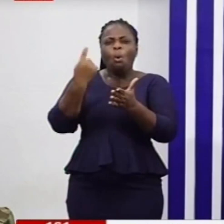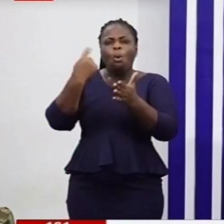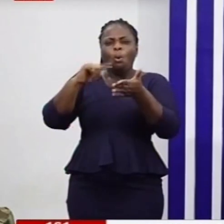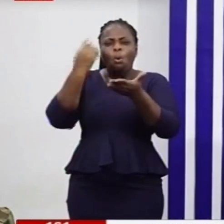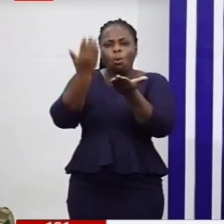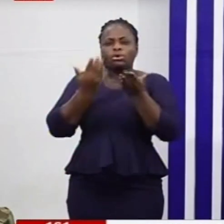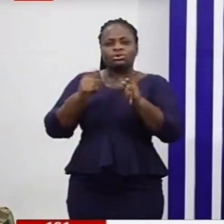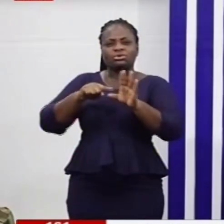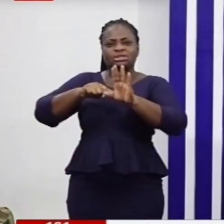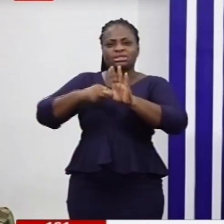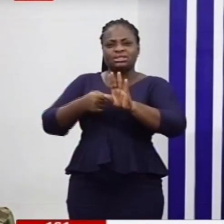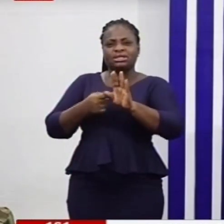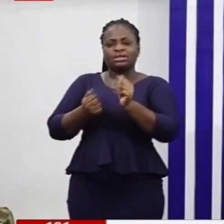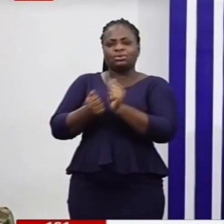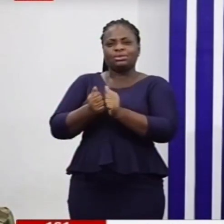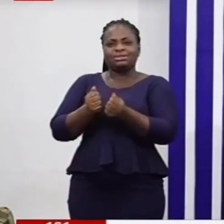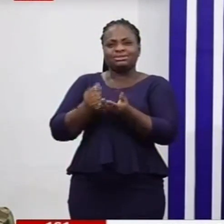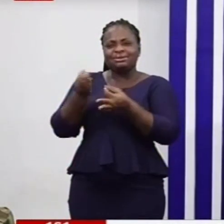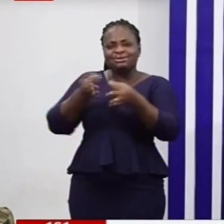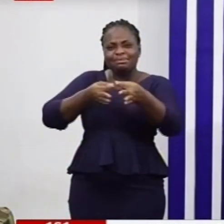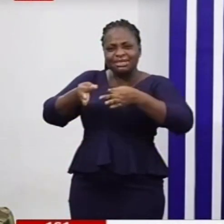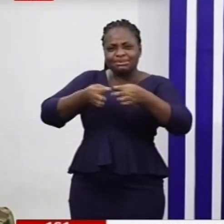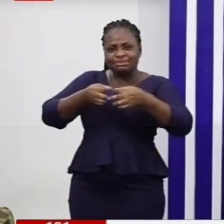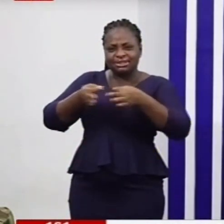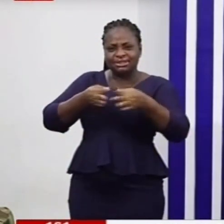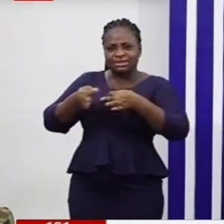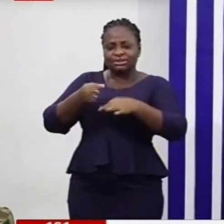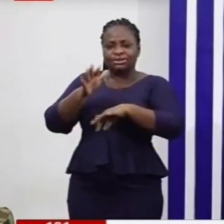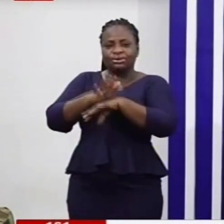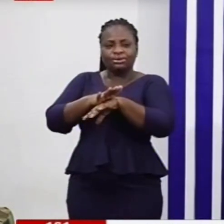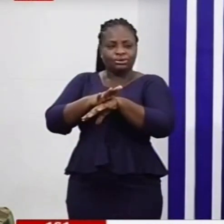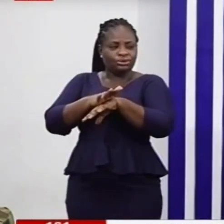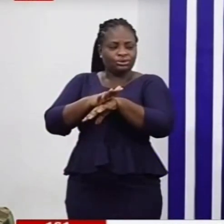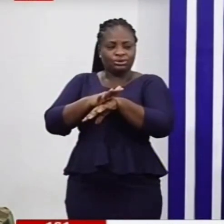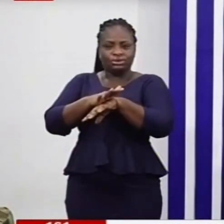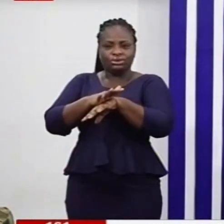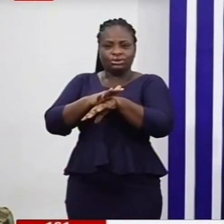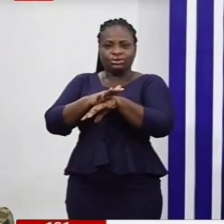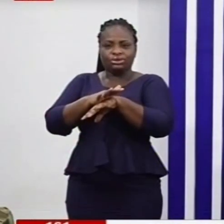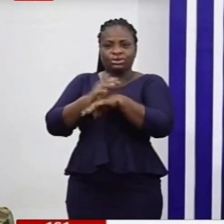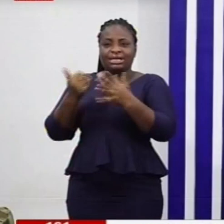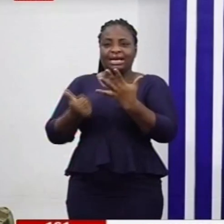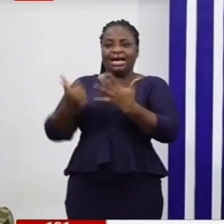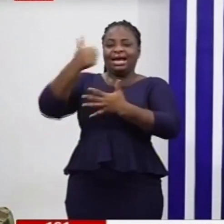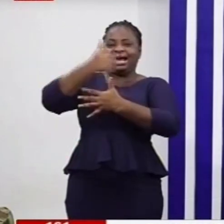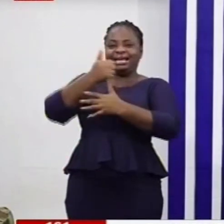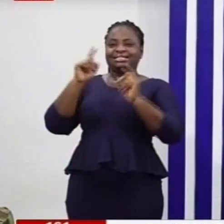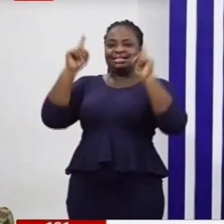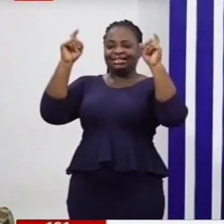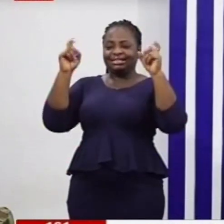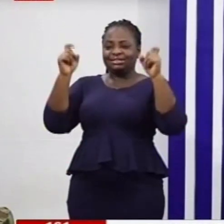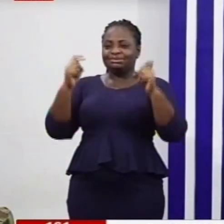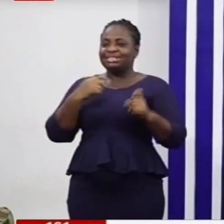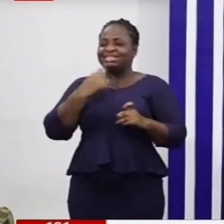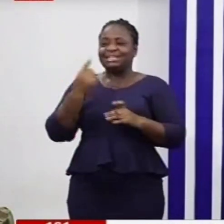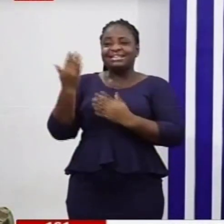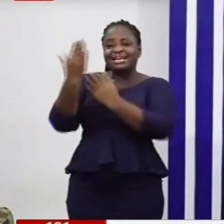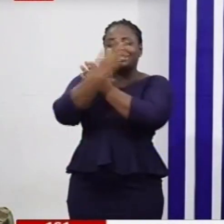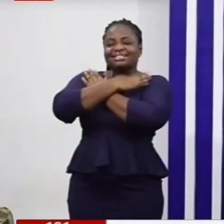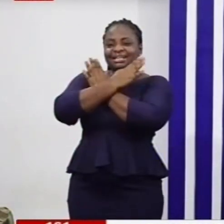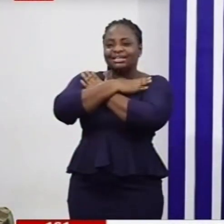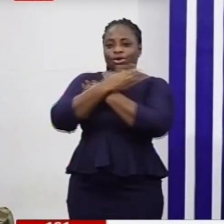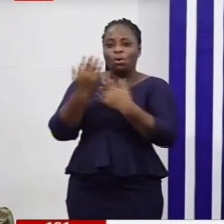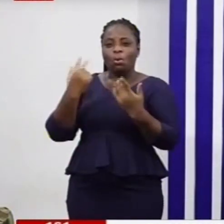start off with some clarification on the enhanced testing we've been talking about. You recall that on Sunday,